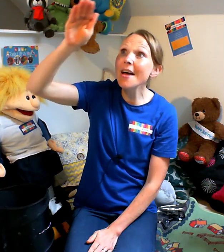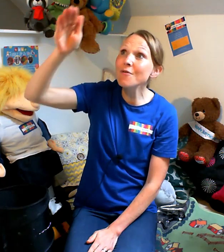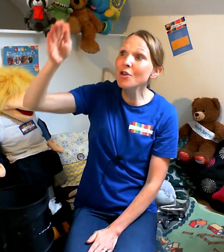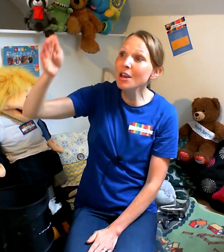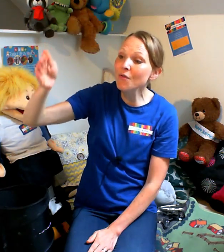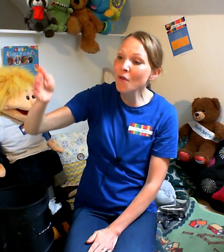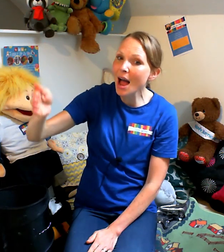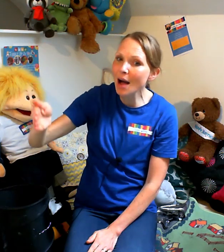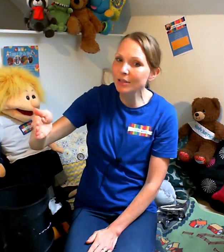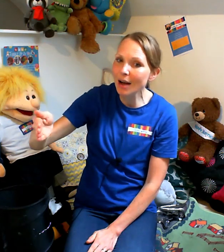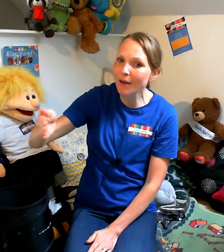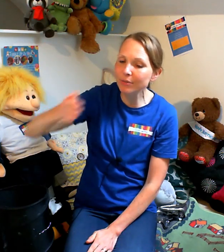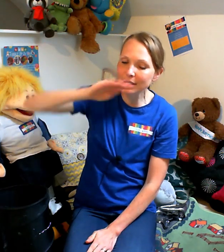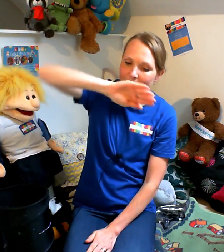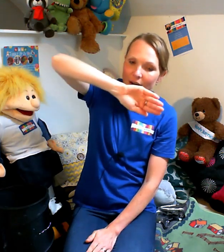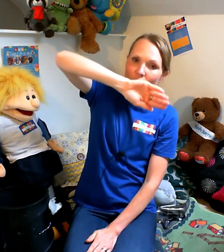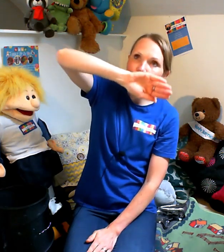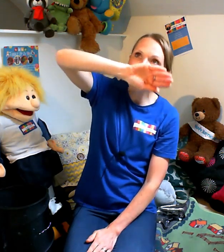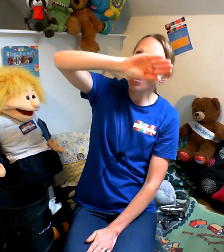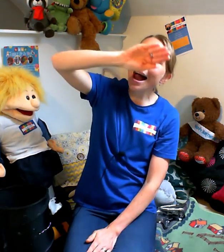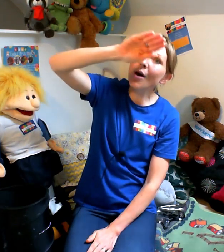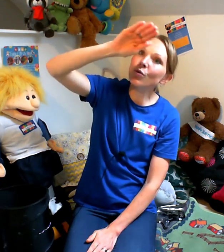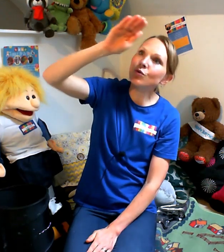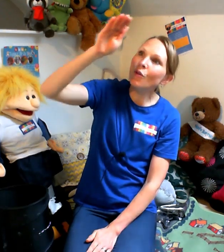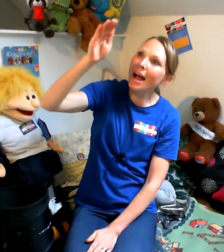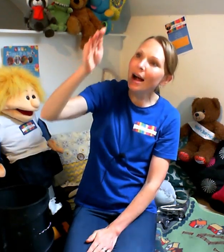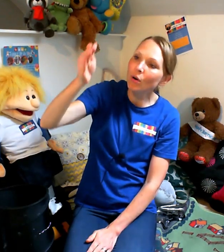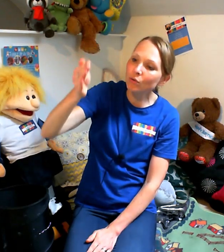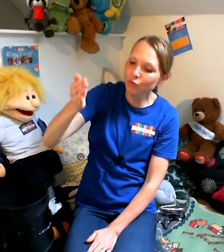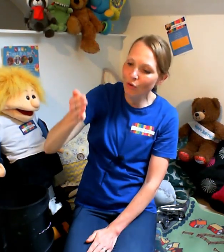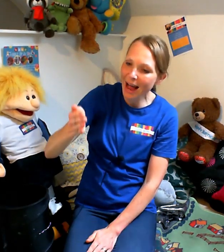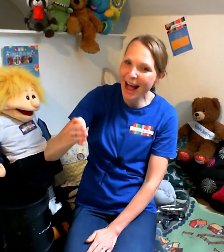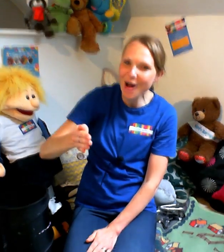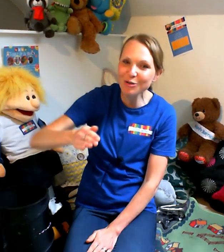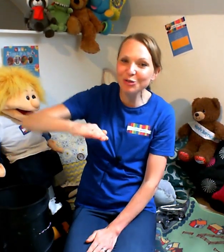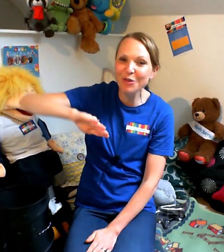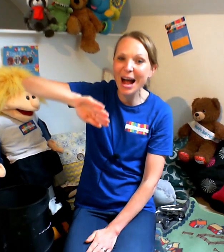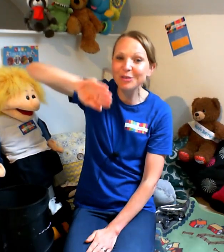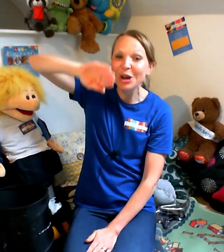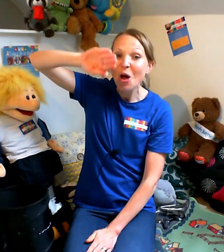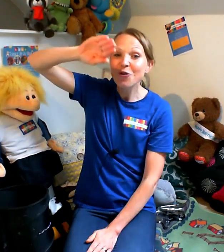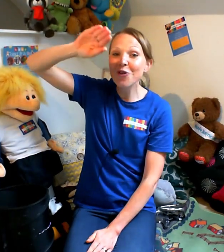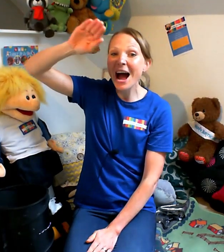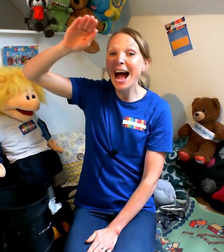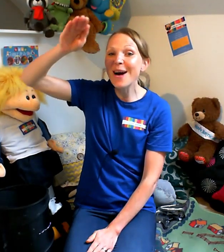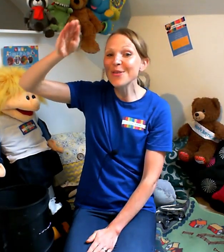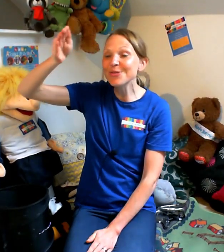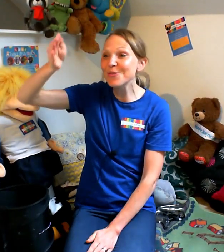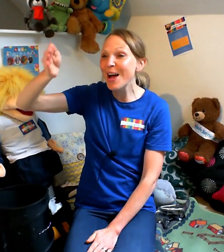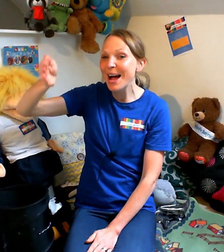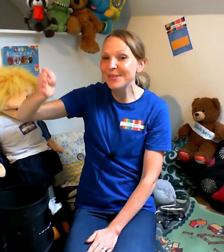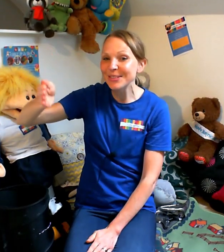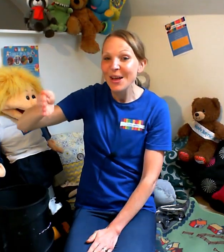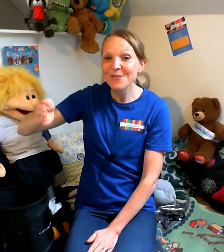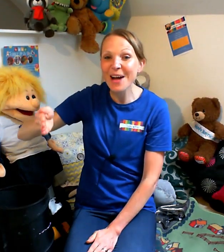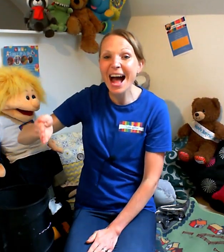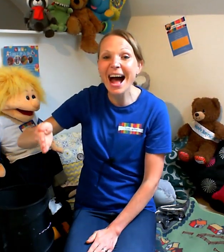very round. How round is it? Round, round, round, round, round, round,